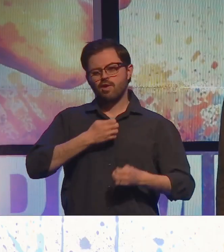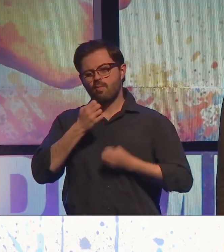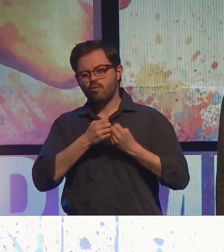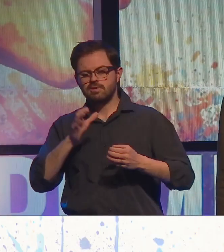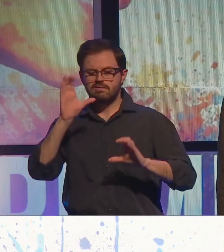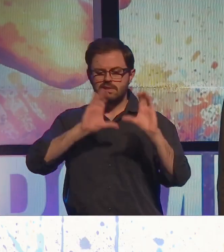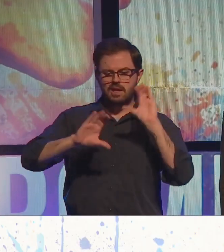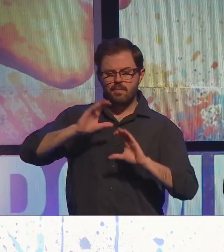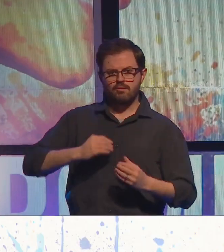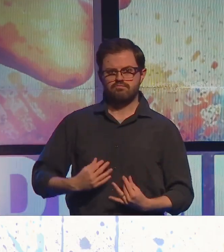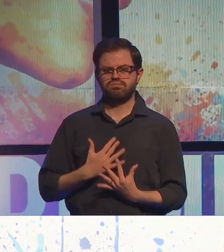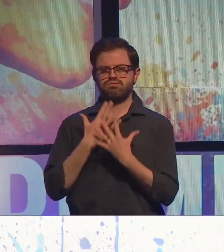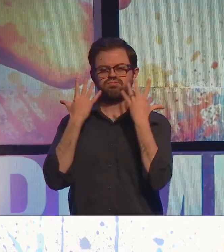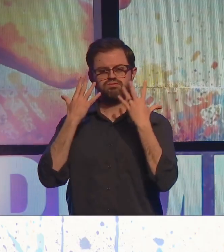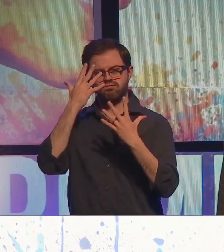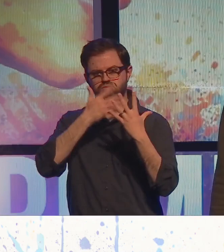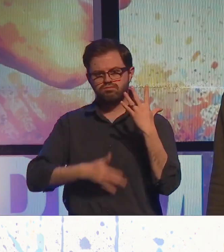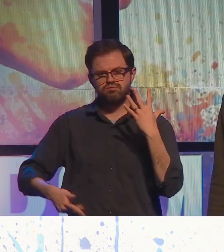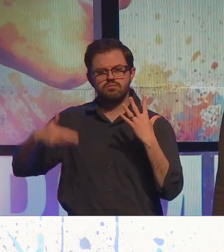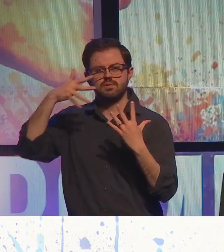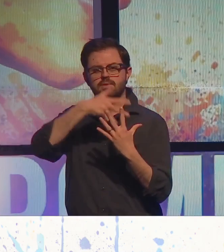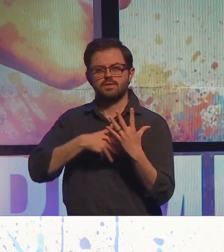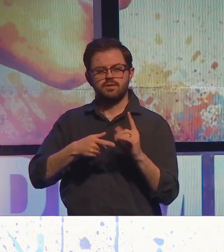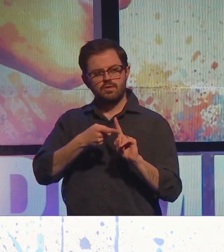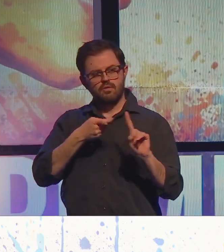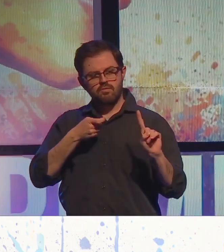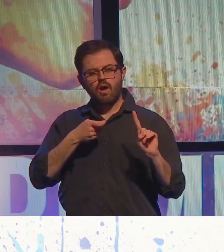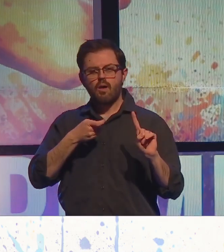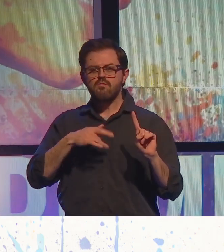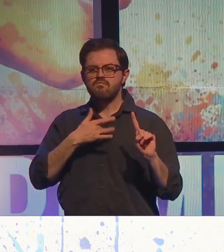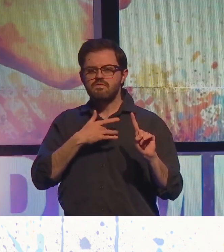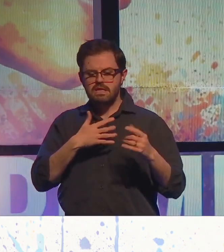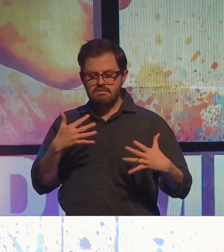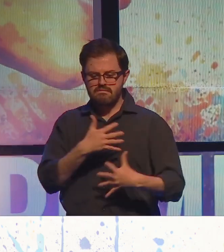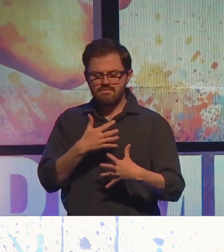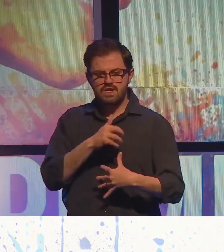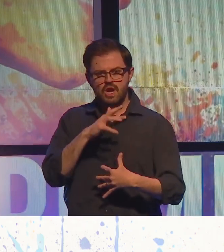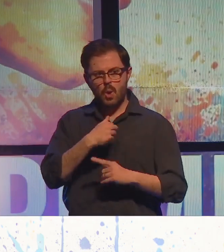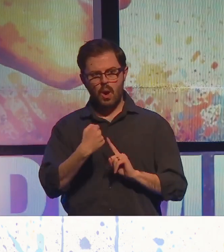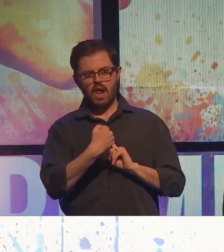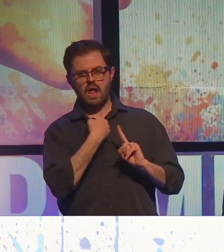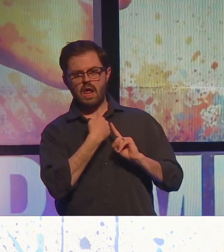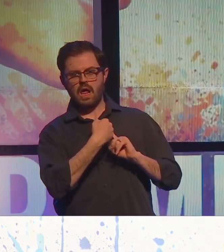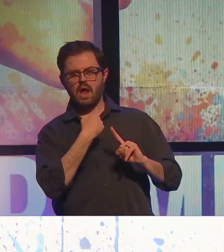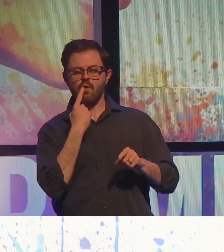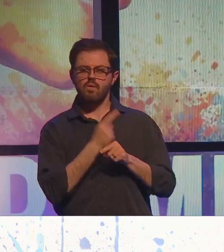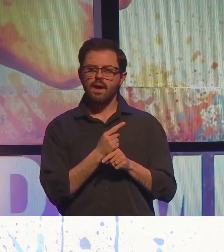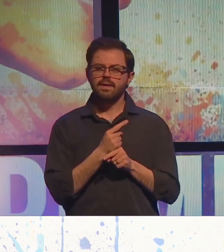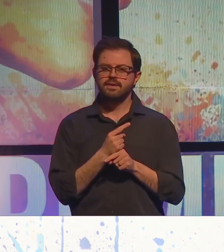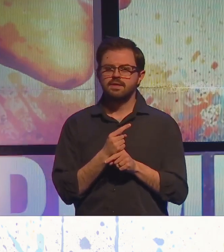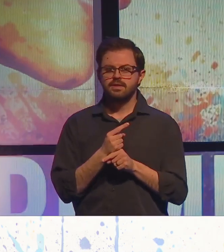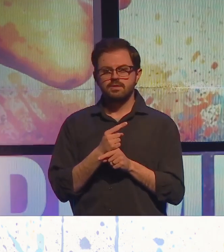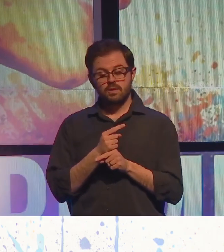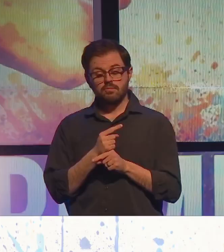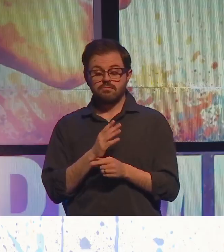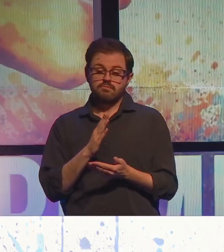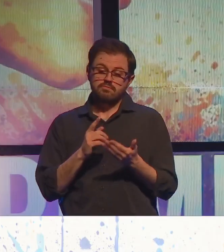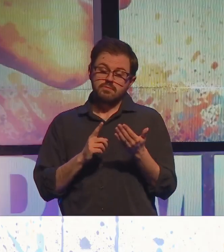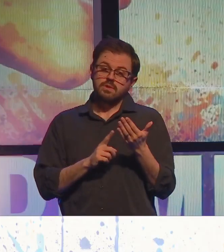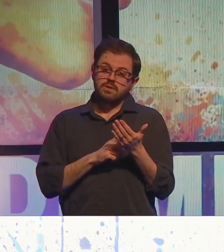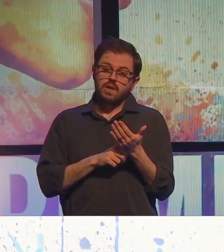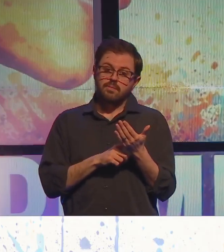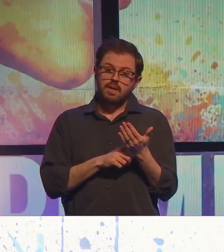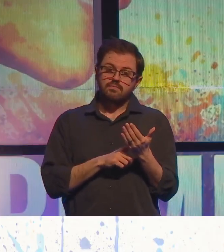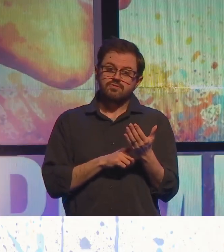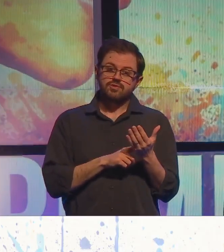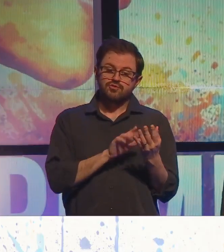fear, flowing out of a space of feeling attacked. And so the very strategies that we do kind of need sometimes, when